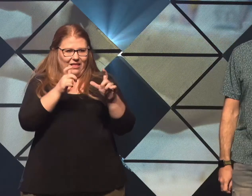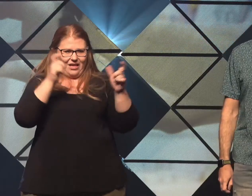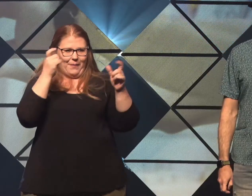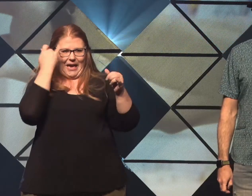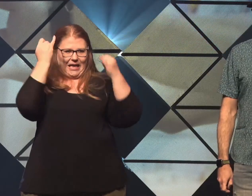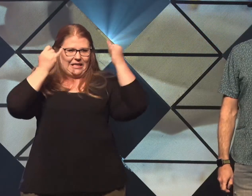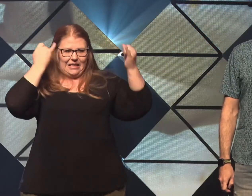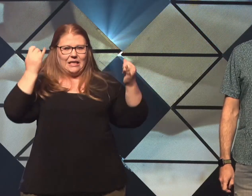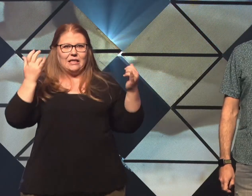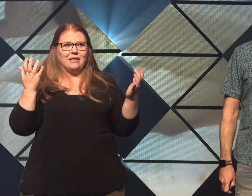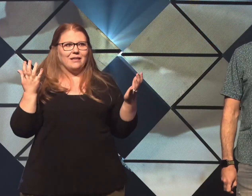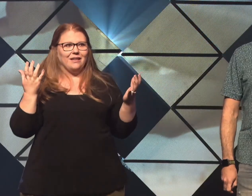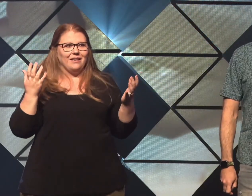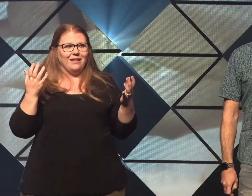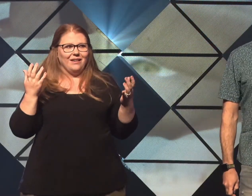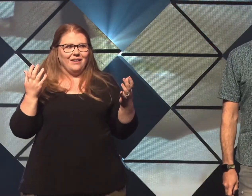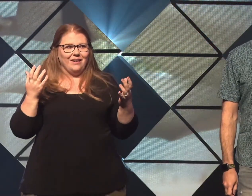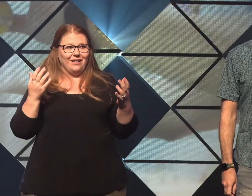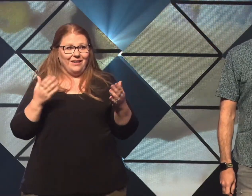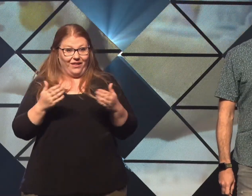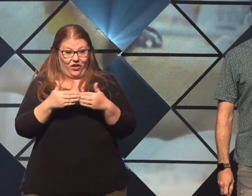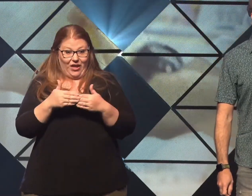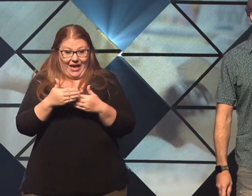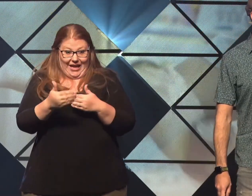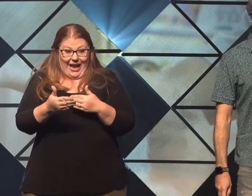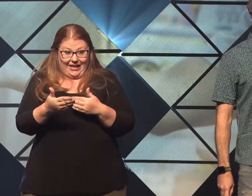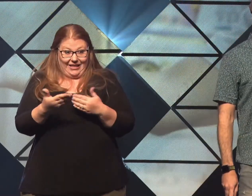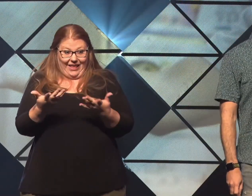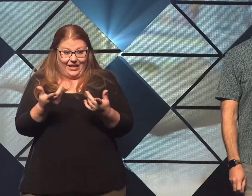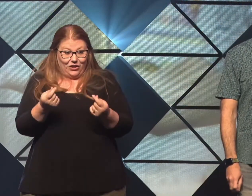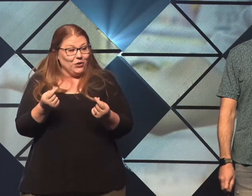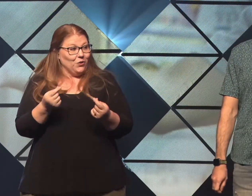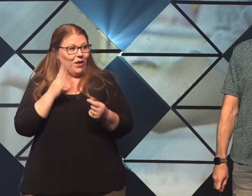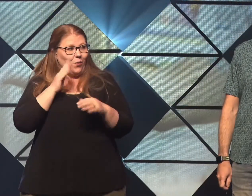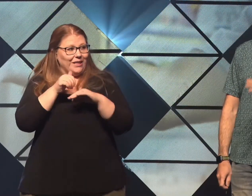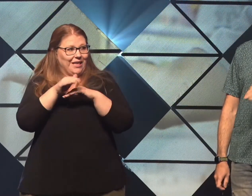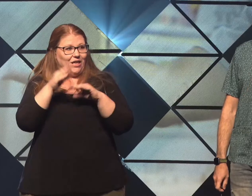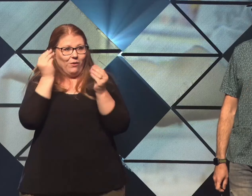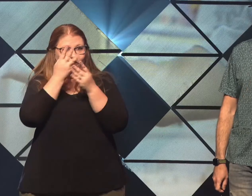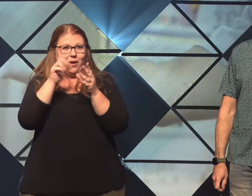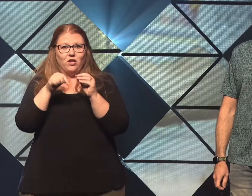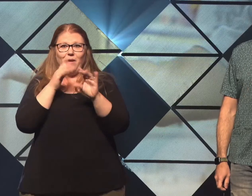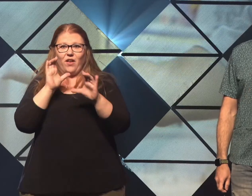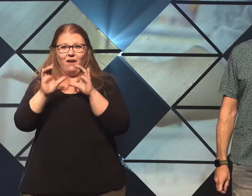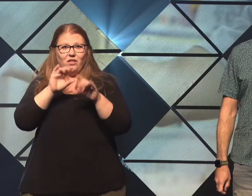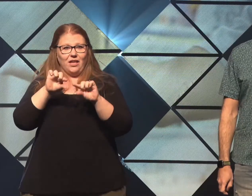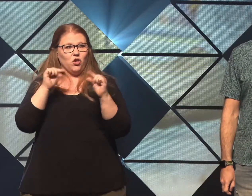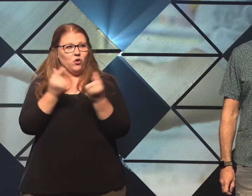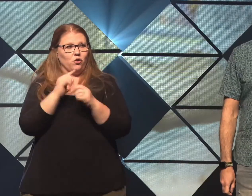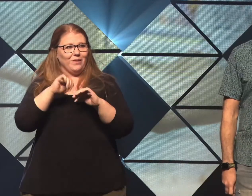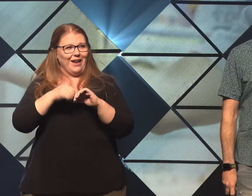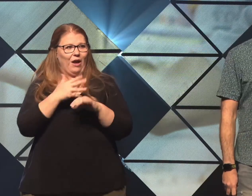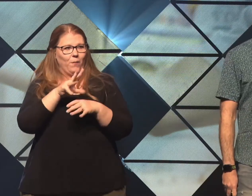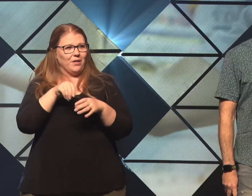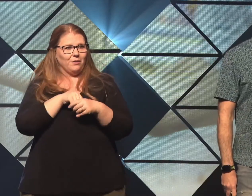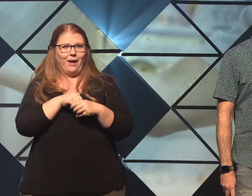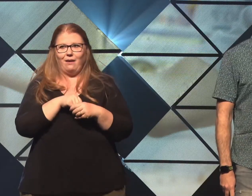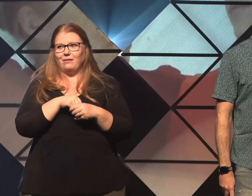ideas. There's a next step right there that will just send you information about those conversation groups and how to participate in one